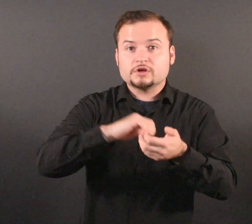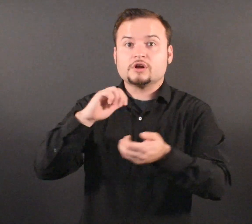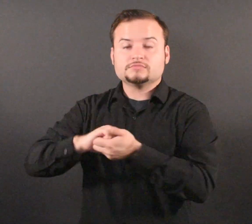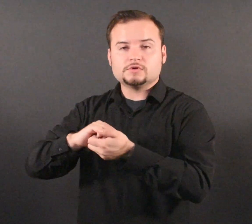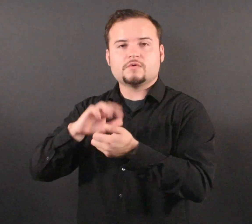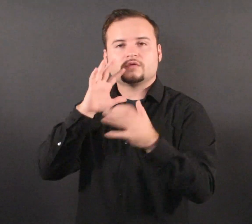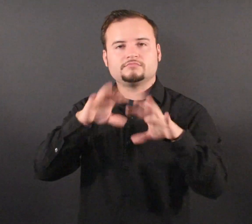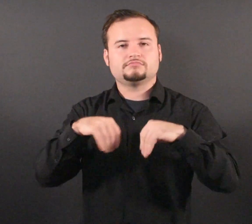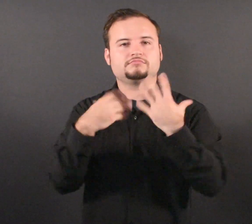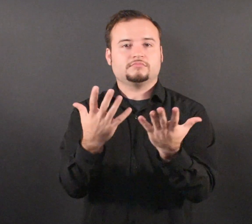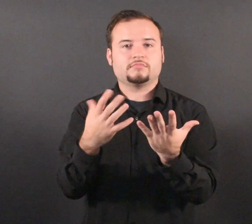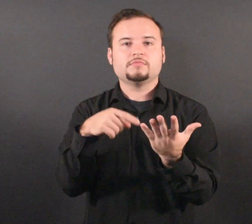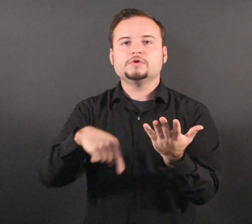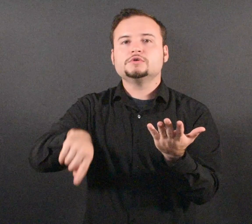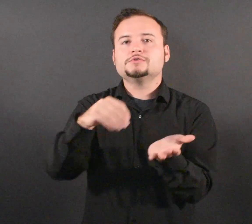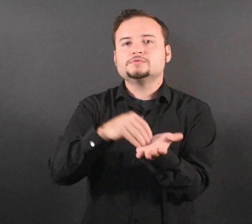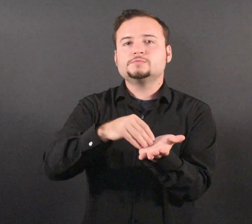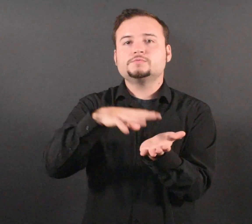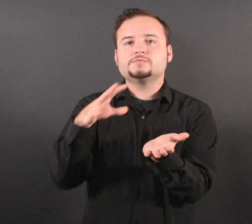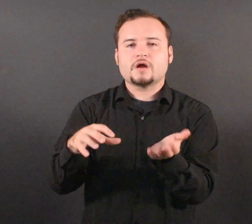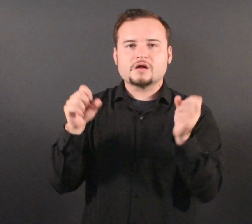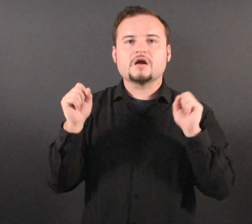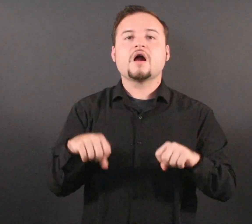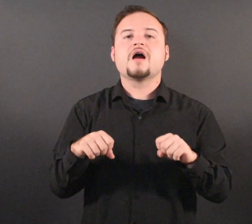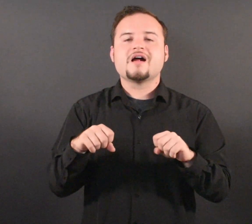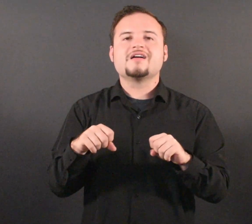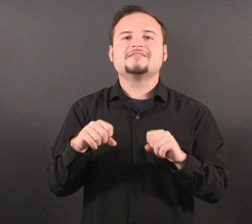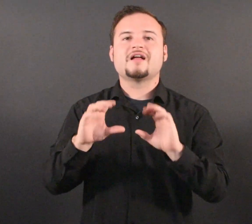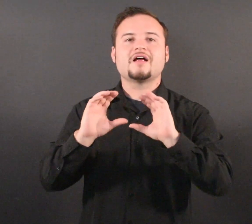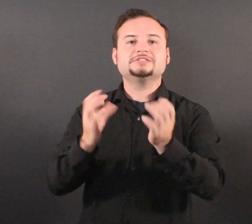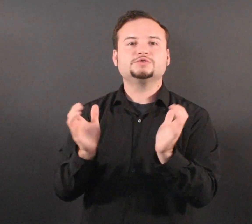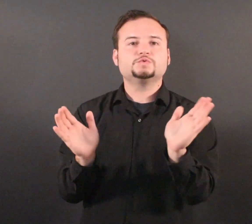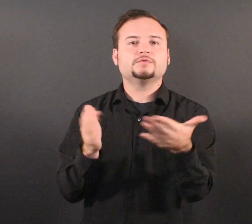These partnerships provide students with related classroom instruction,